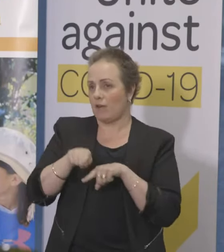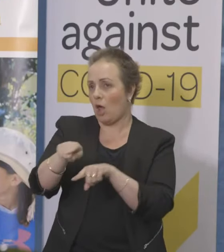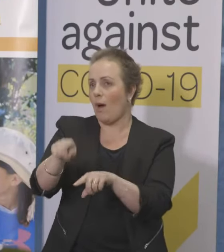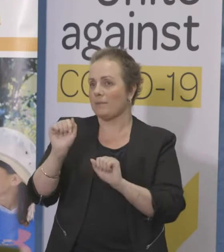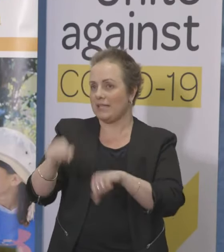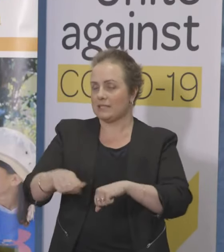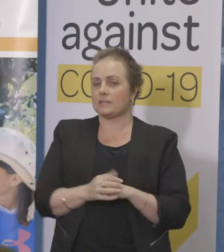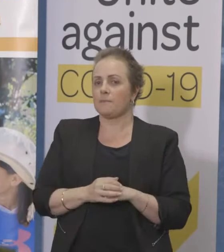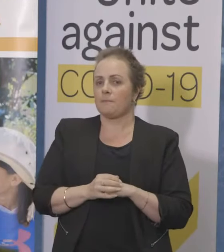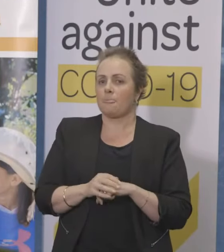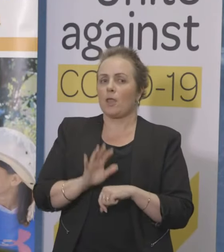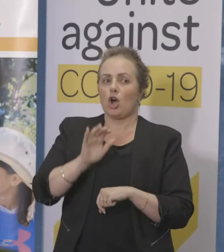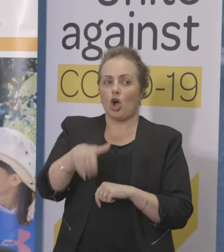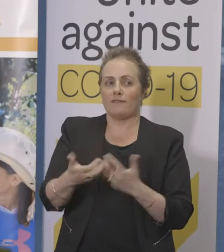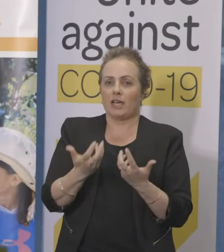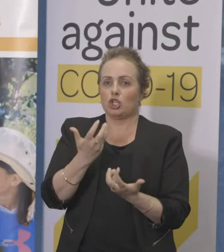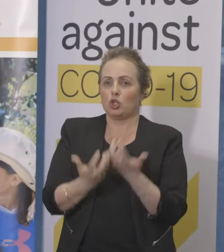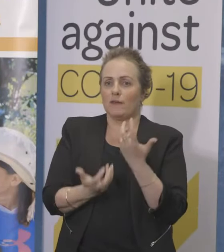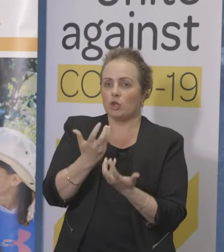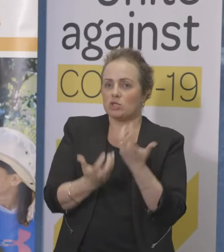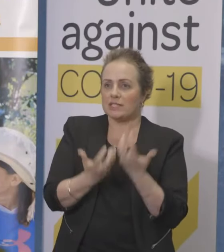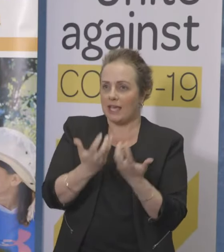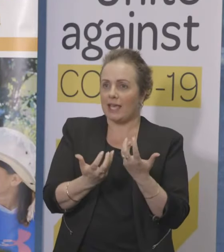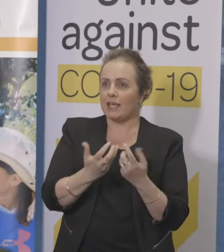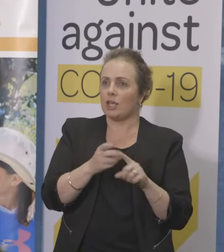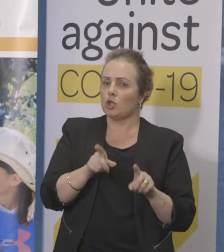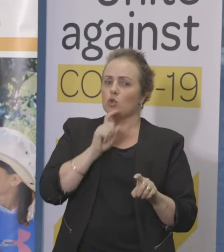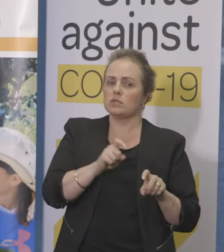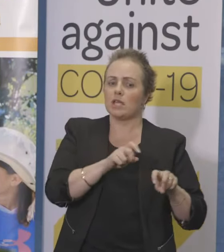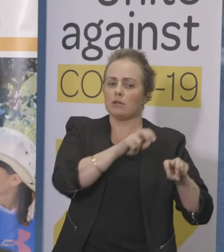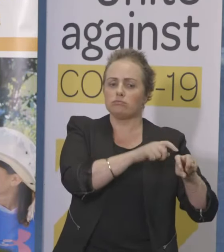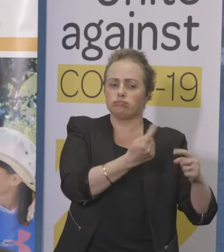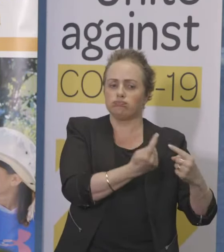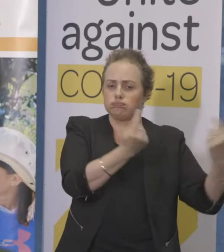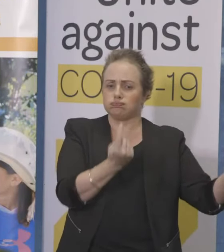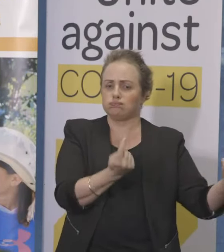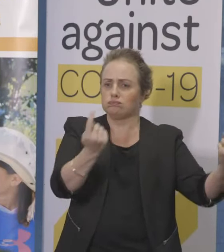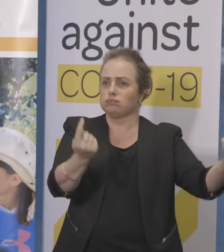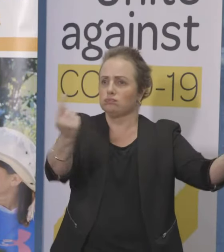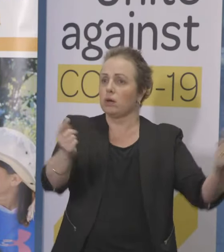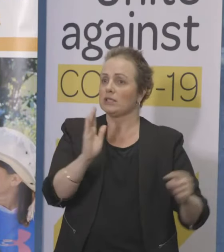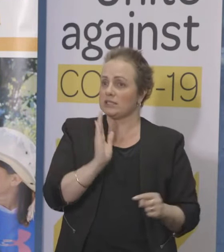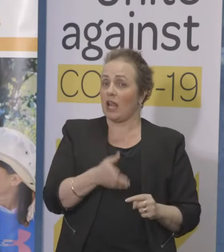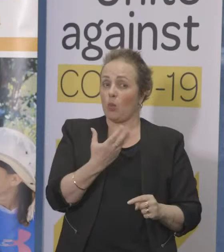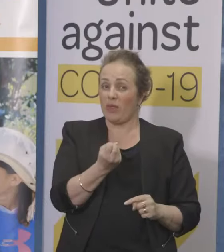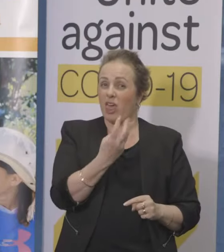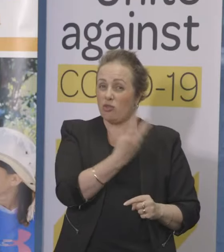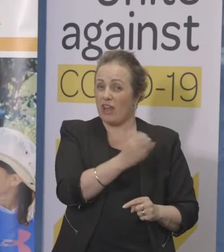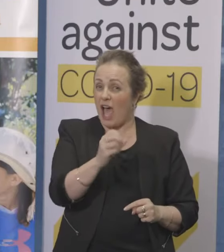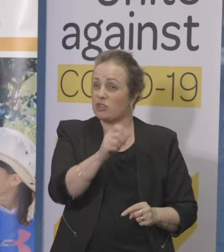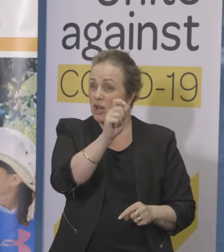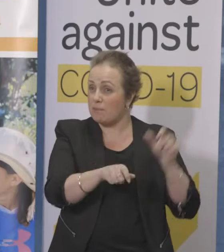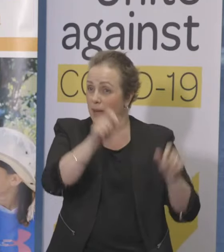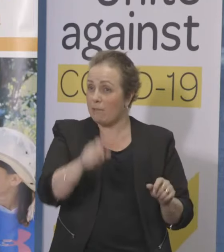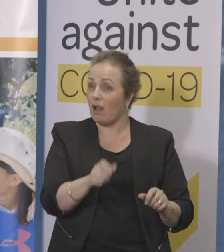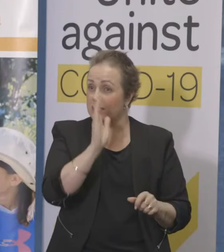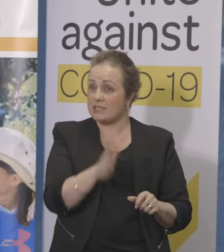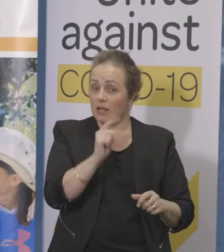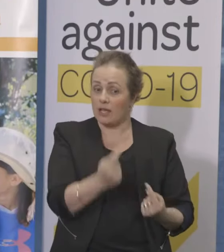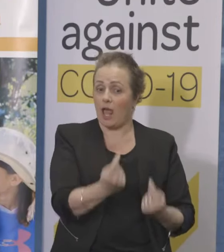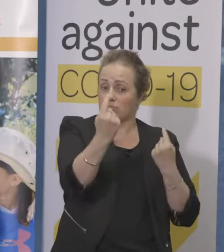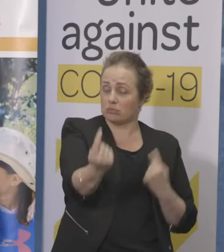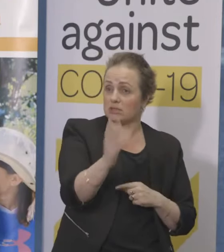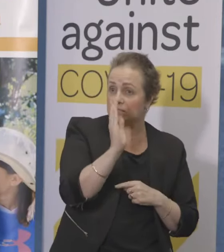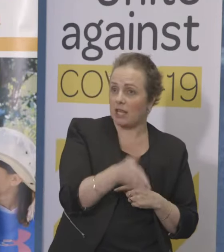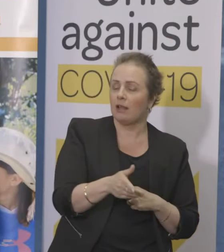said physical distancing is doable in lectures up to 300 people. Do you think that's the case? Well, I'll be interested